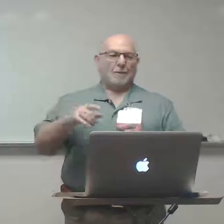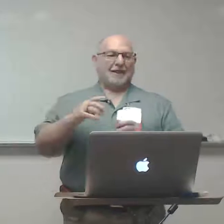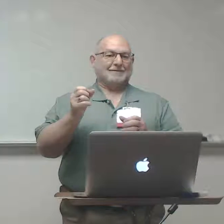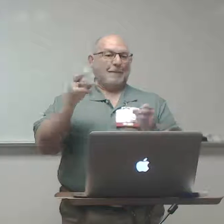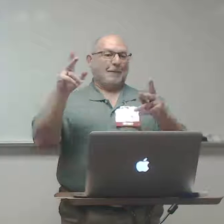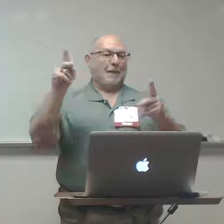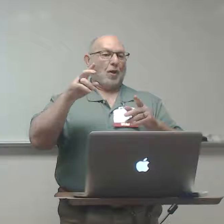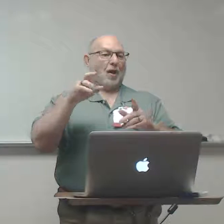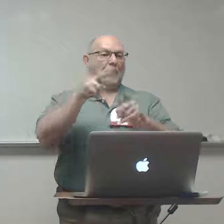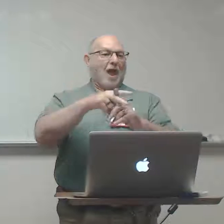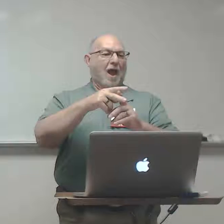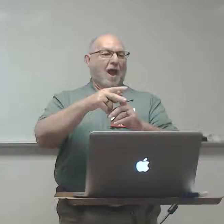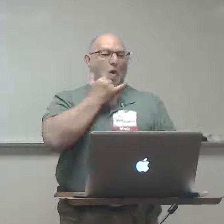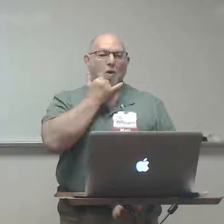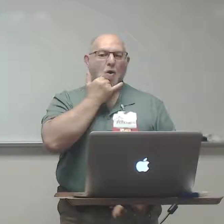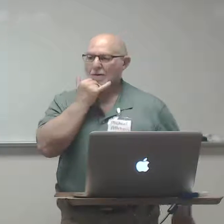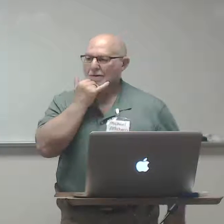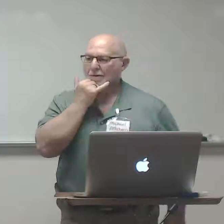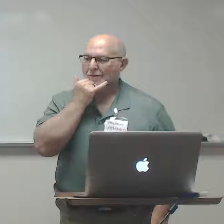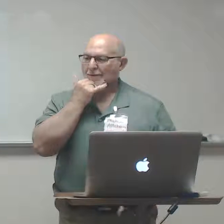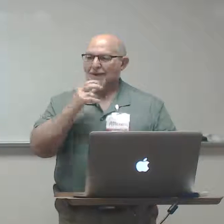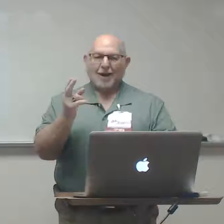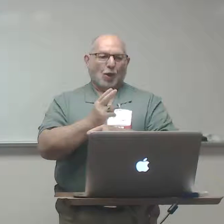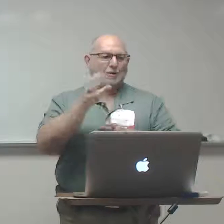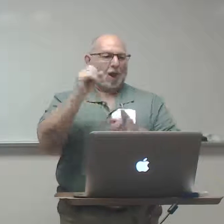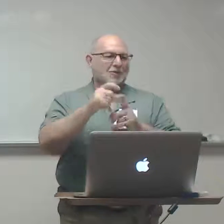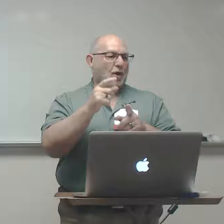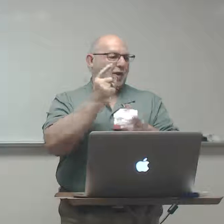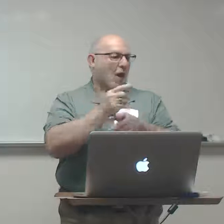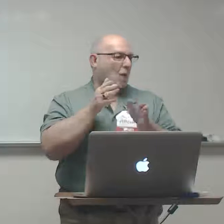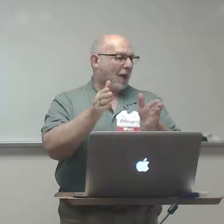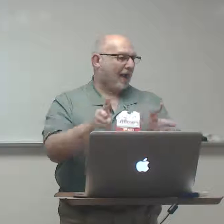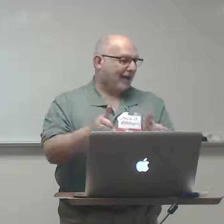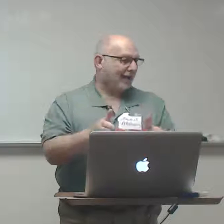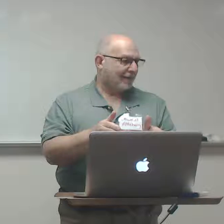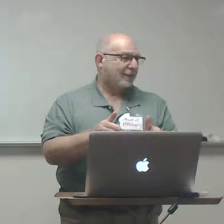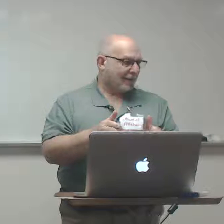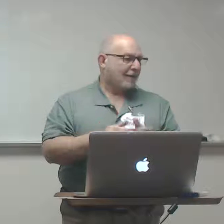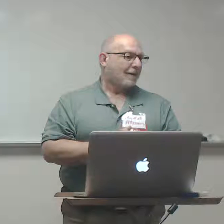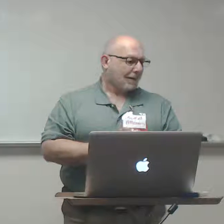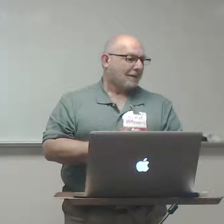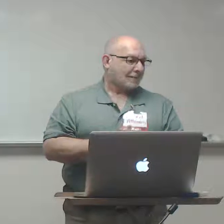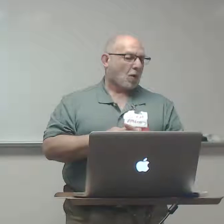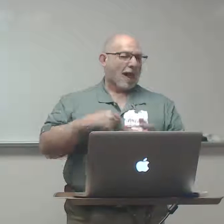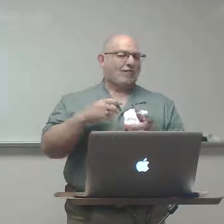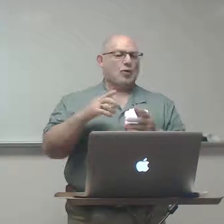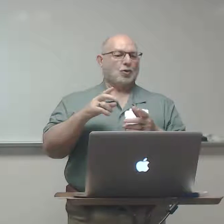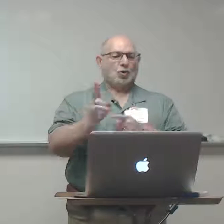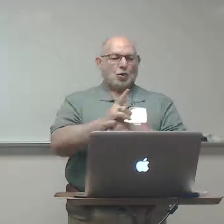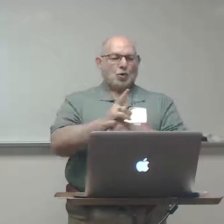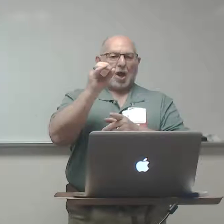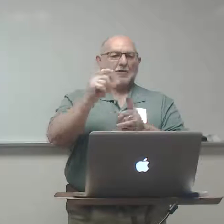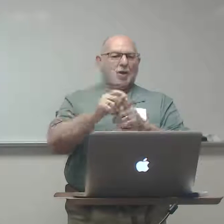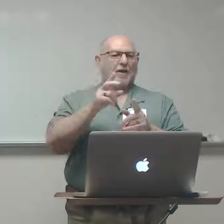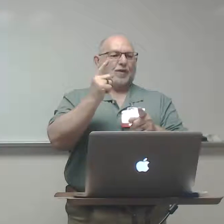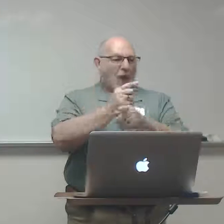Because many people apply, use God's word the right way. So we have to use God's word the right